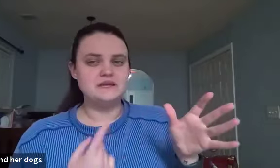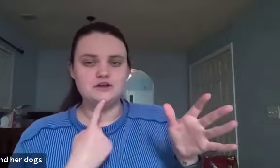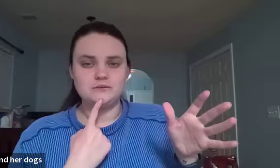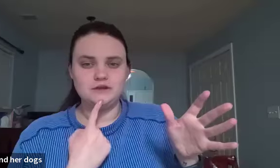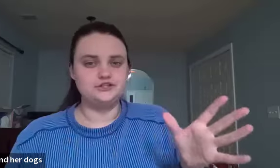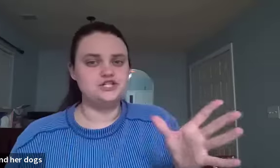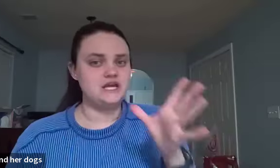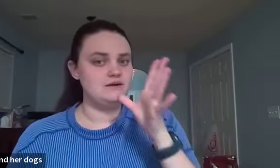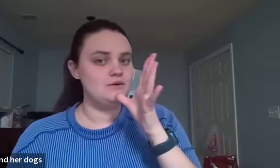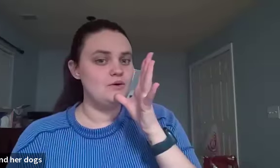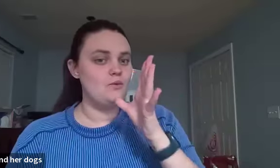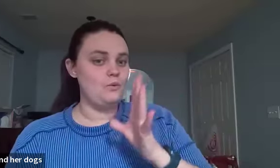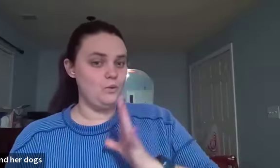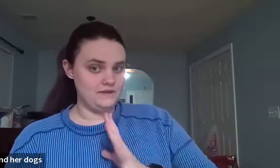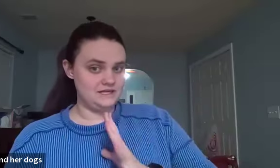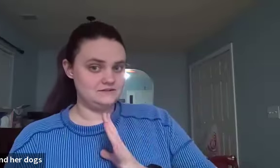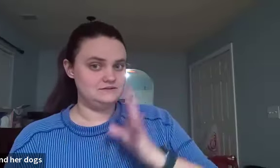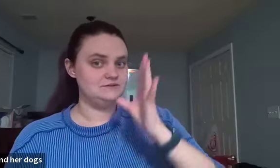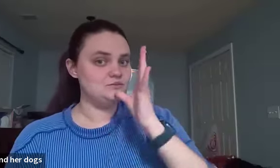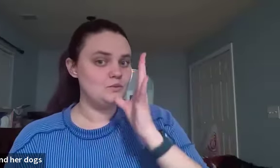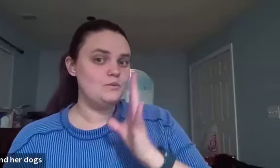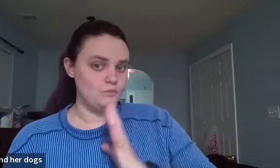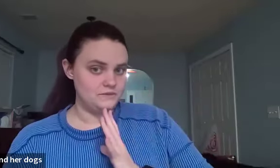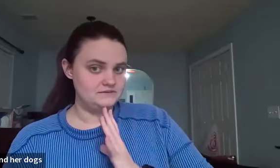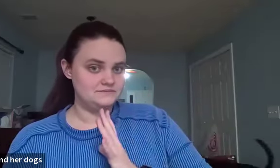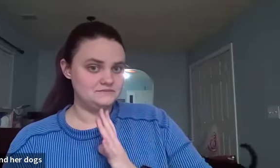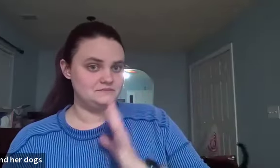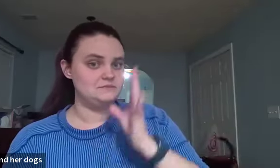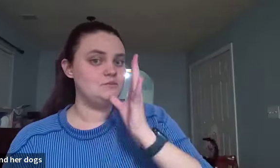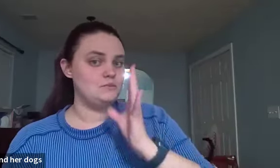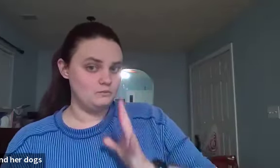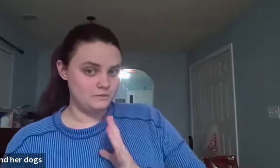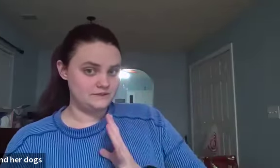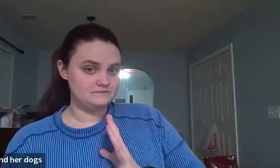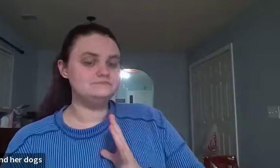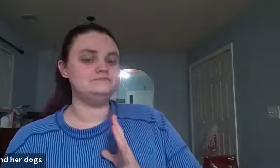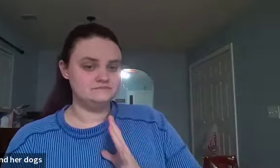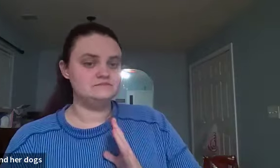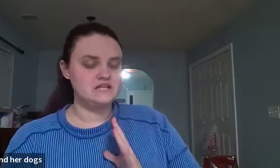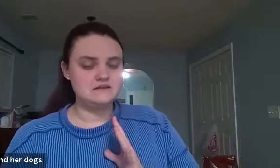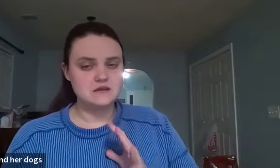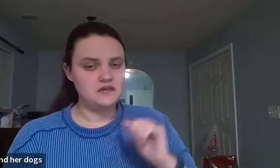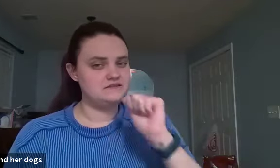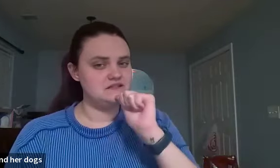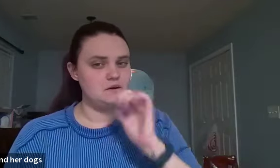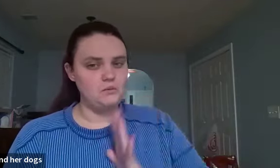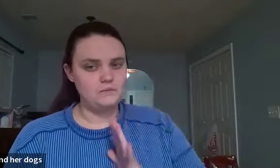but now you're going to be on your chin. Woman, woman, woman. And the same thing, I've seen the